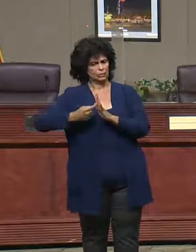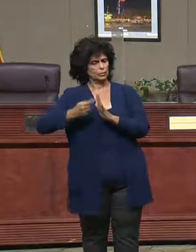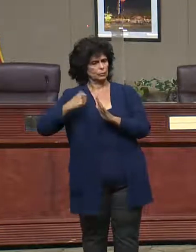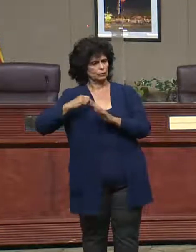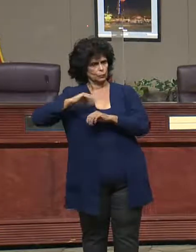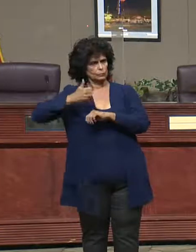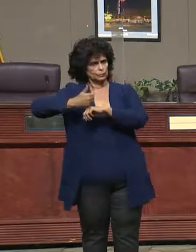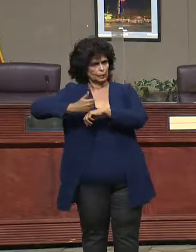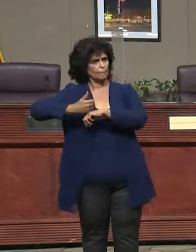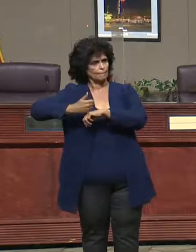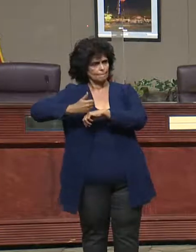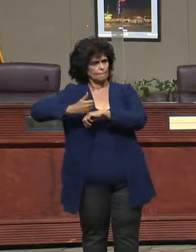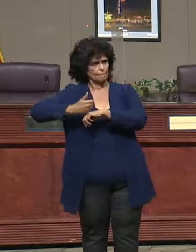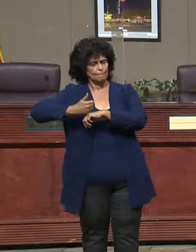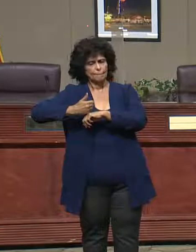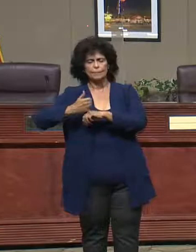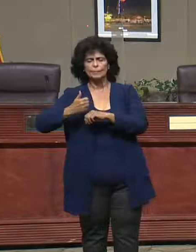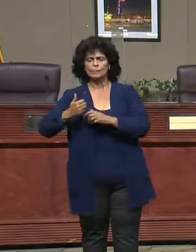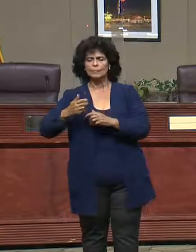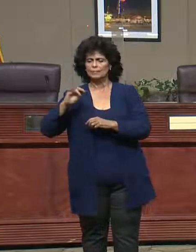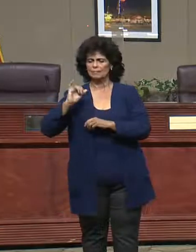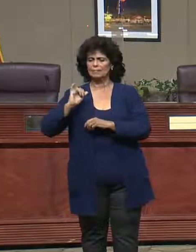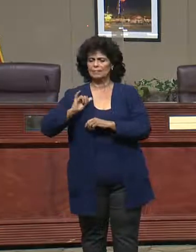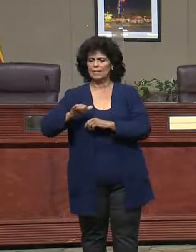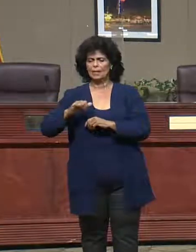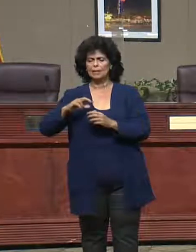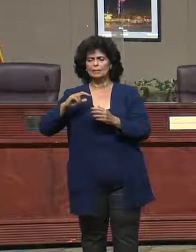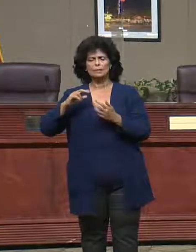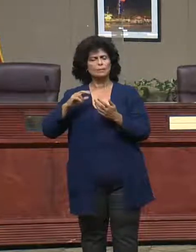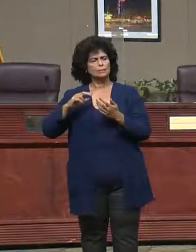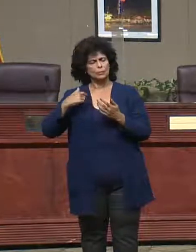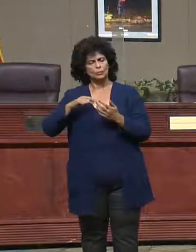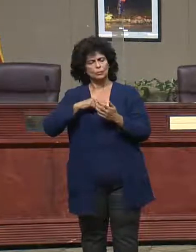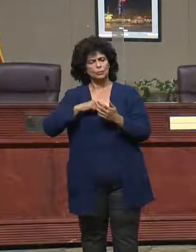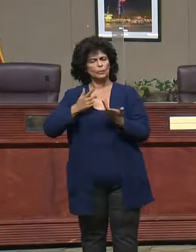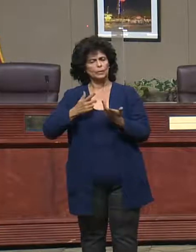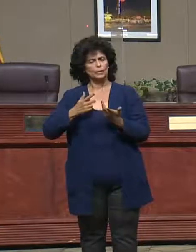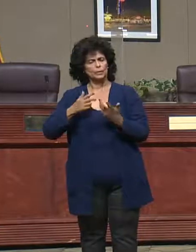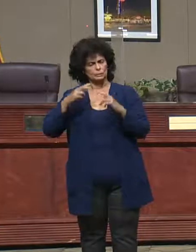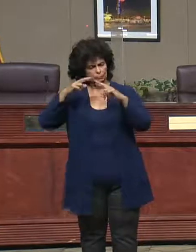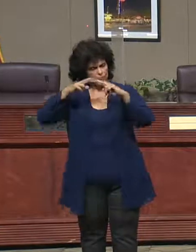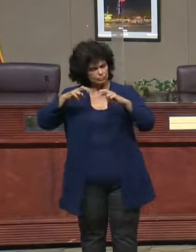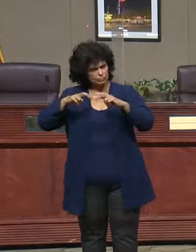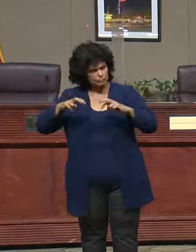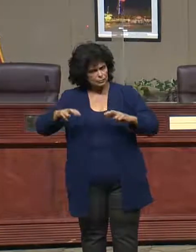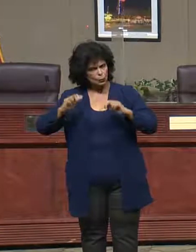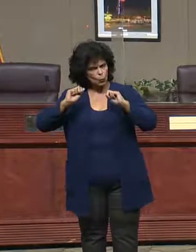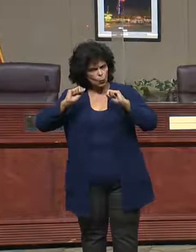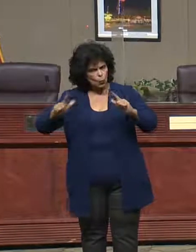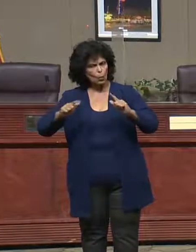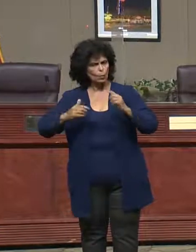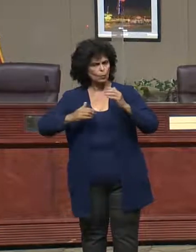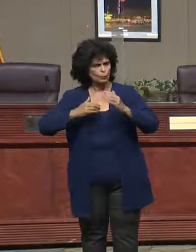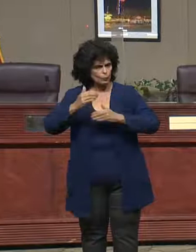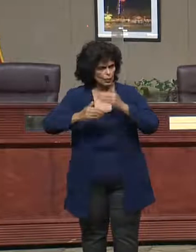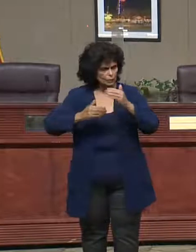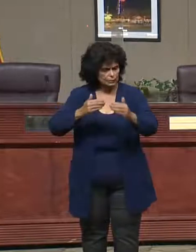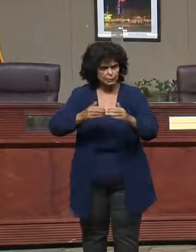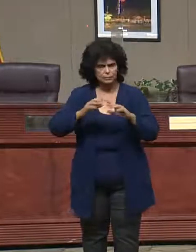we began to look at all of our various processes across the county's departments and